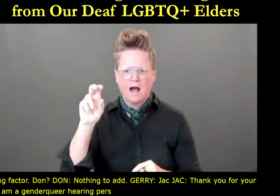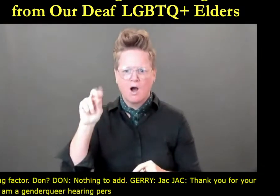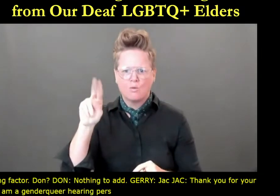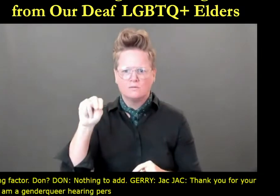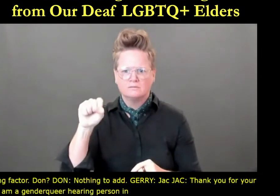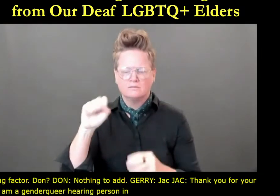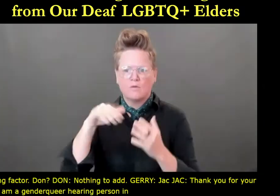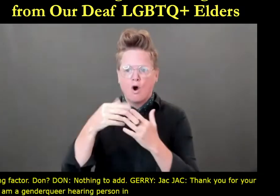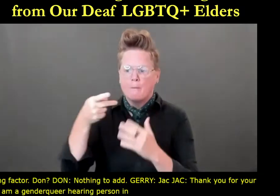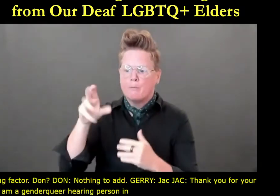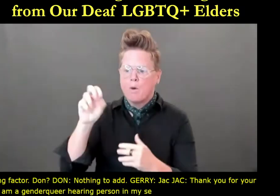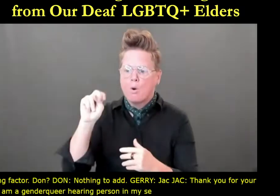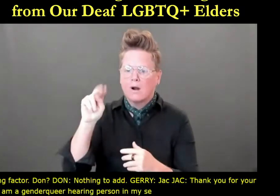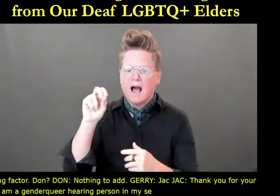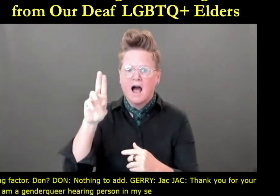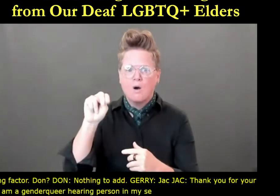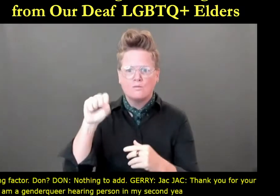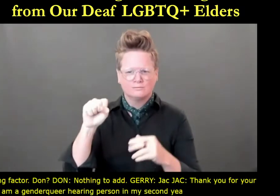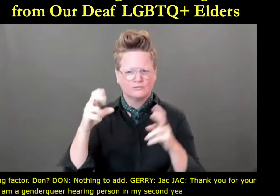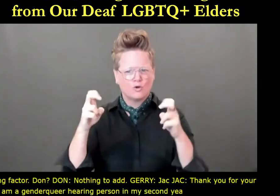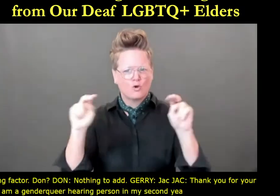are not gendered.